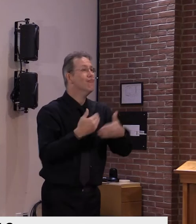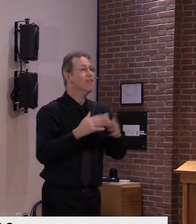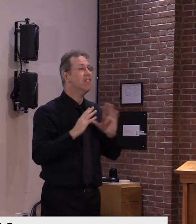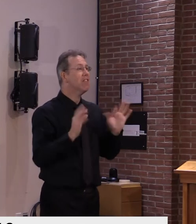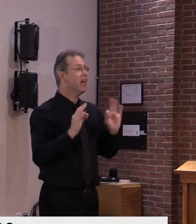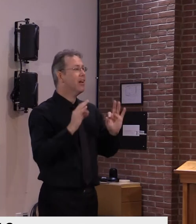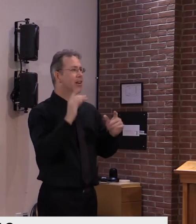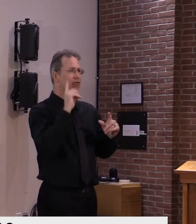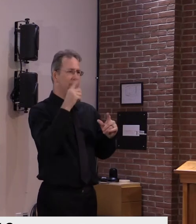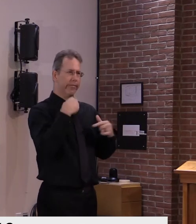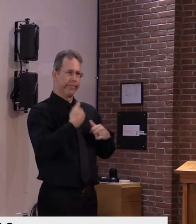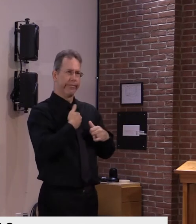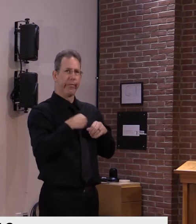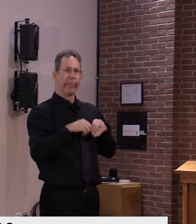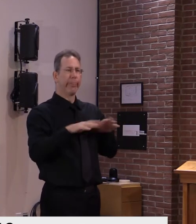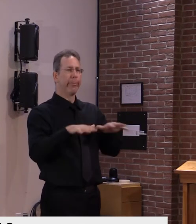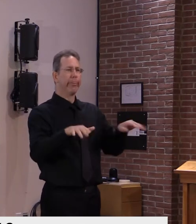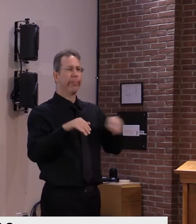others.